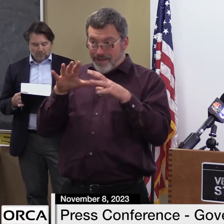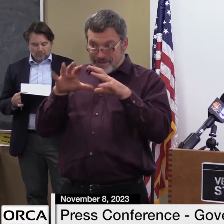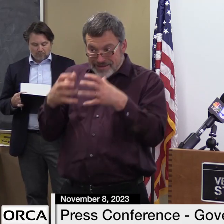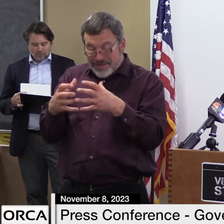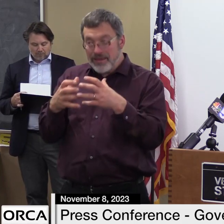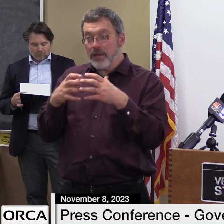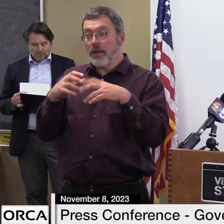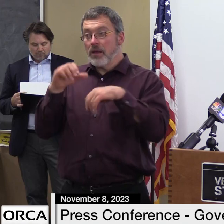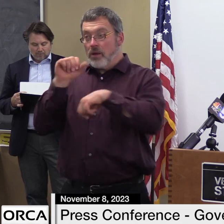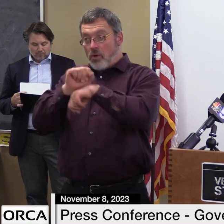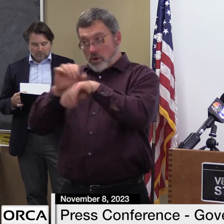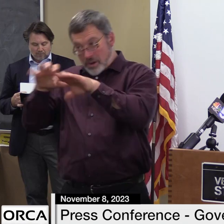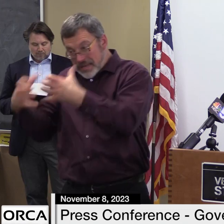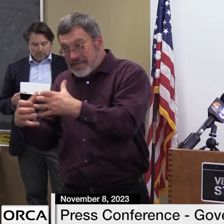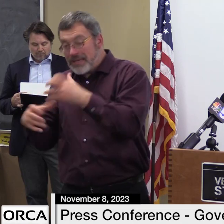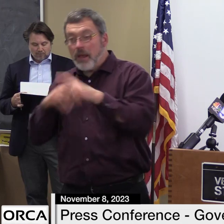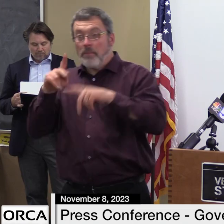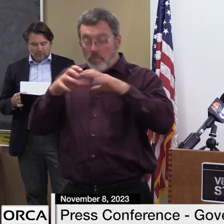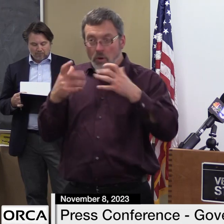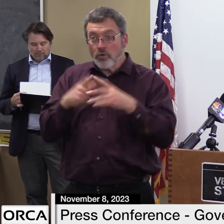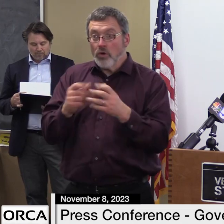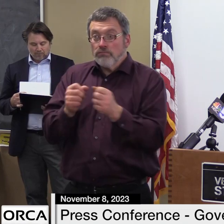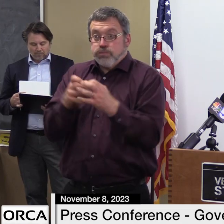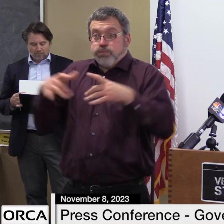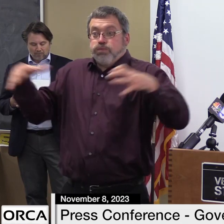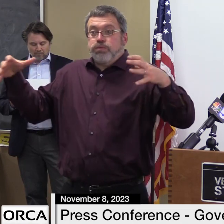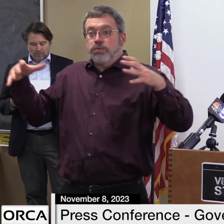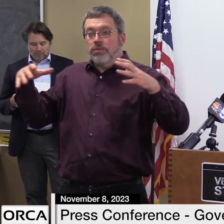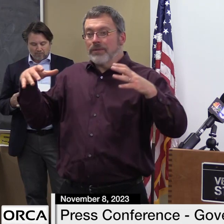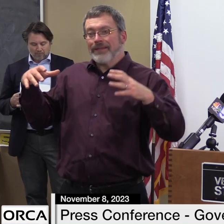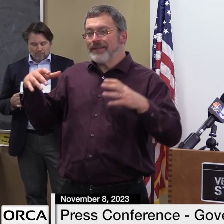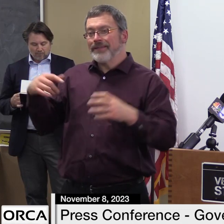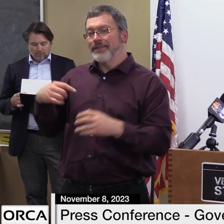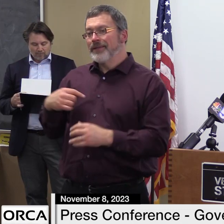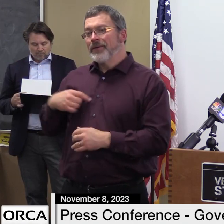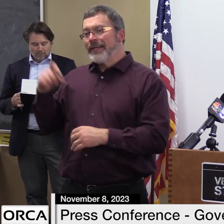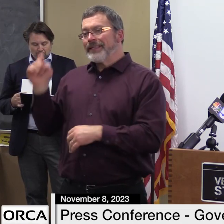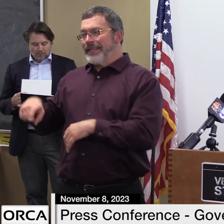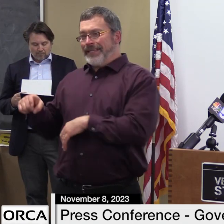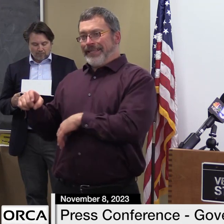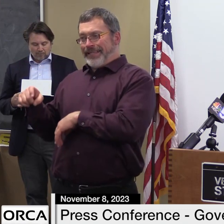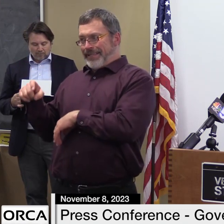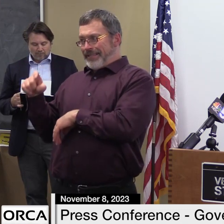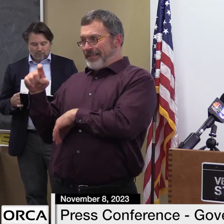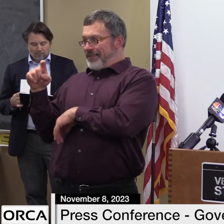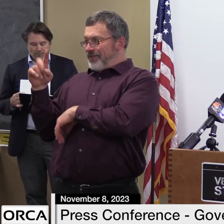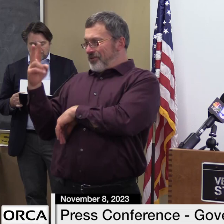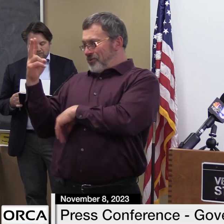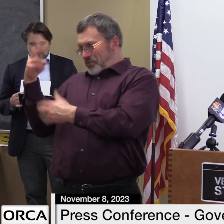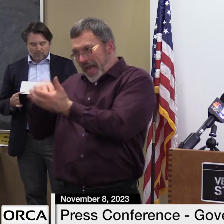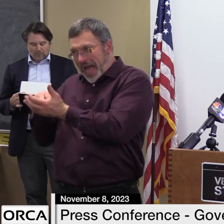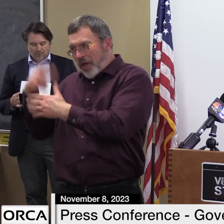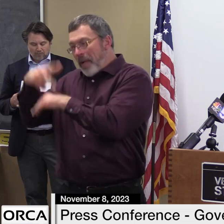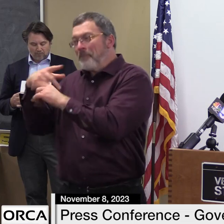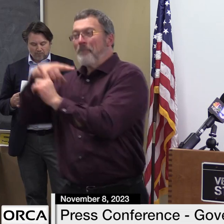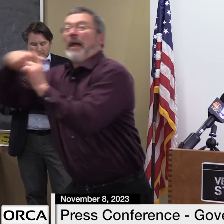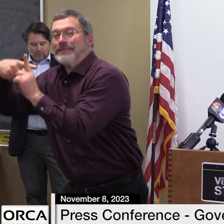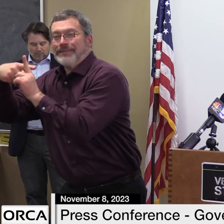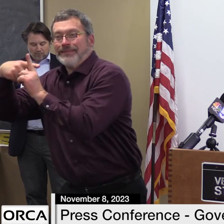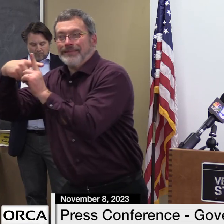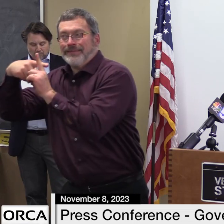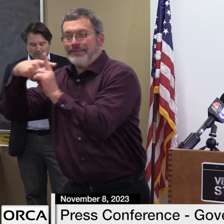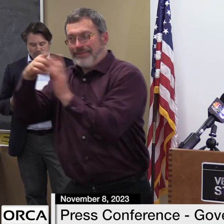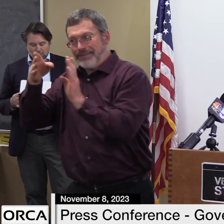that drop off the housing market each year due to disrepair, because Vermont has the oldest housing stock in the nation. Now, if we move to the next